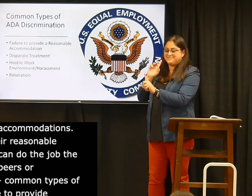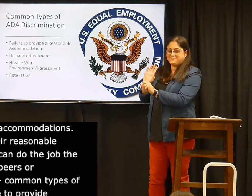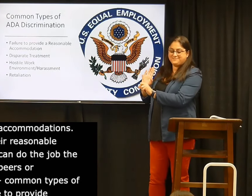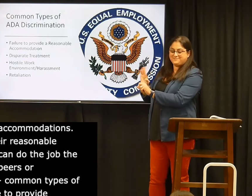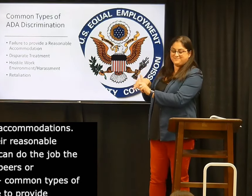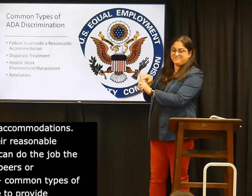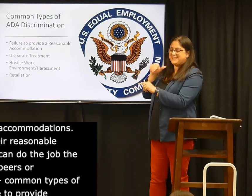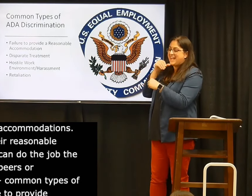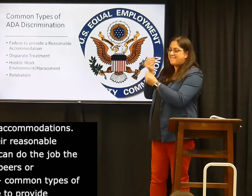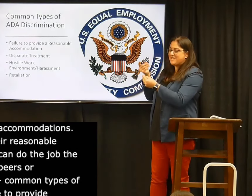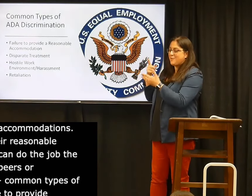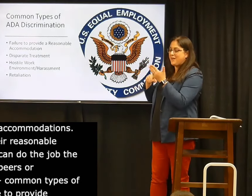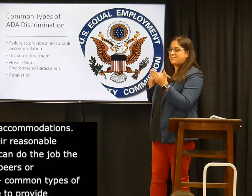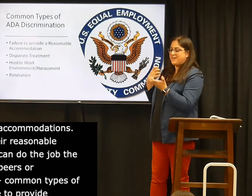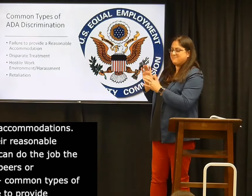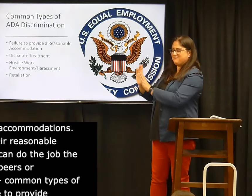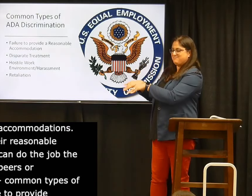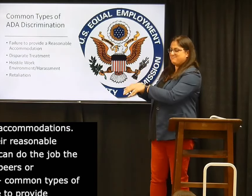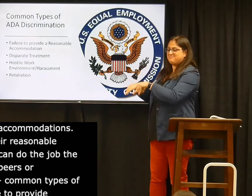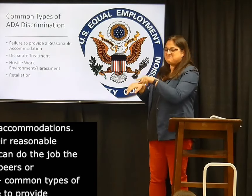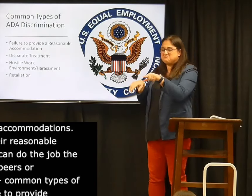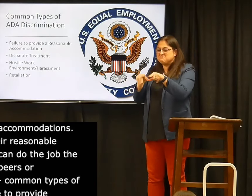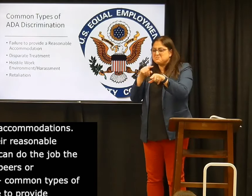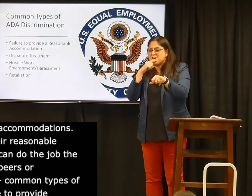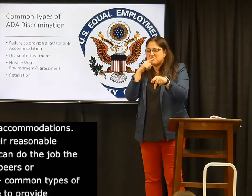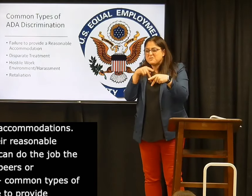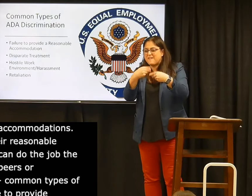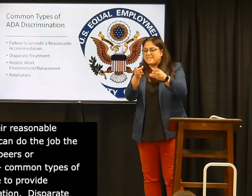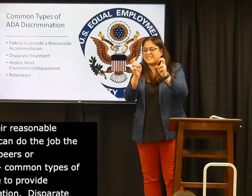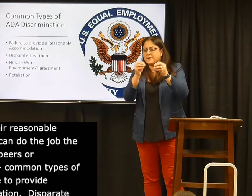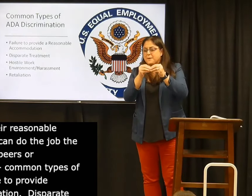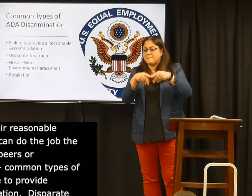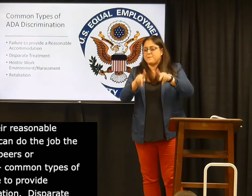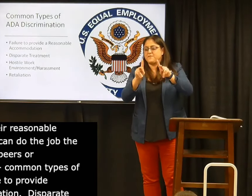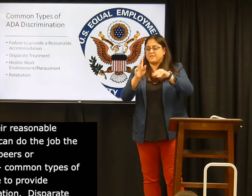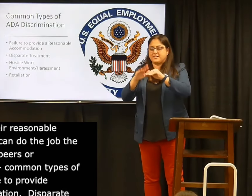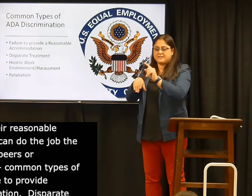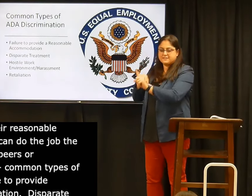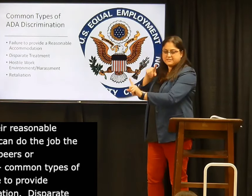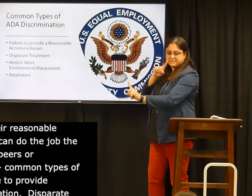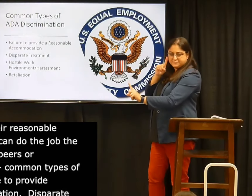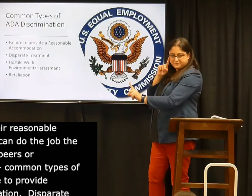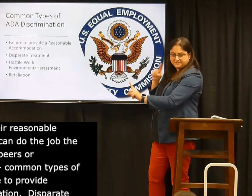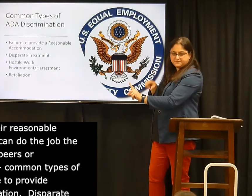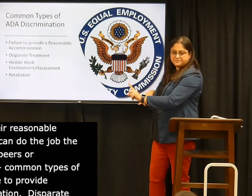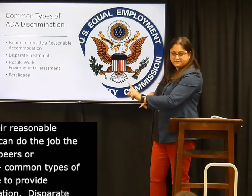disparate treatment, such as not giving them the opportunities that they would